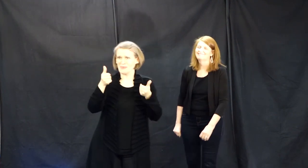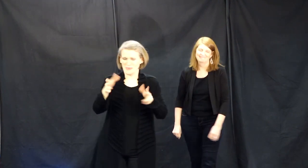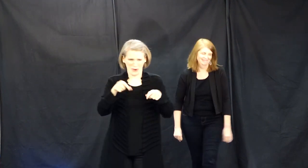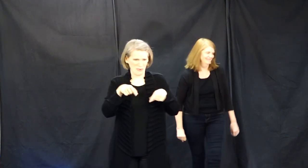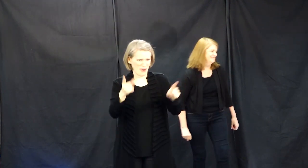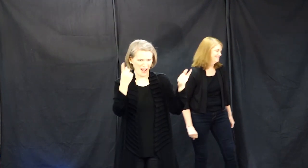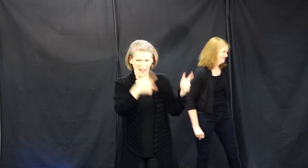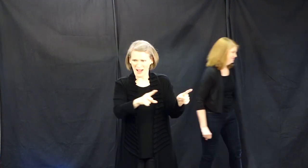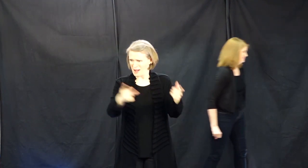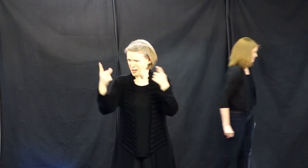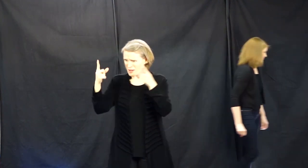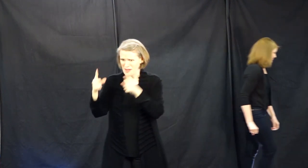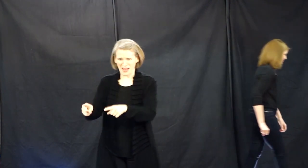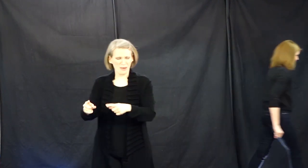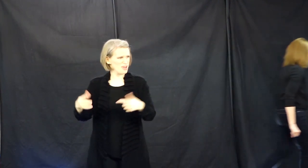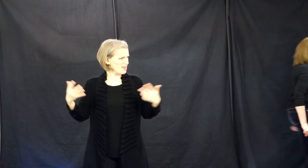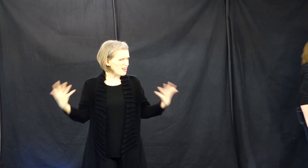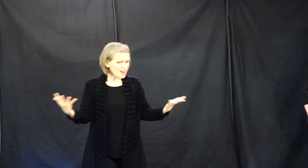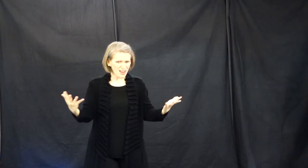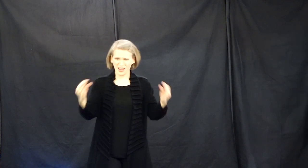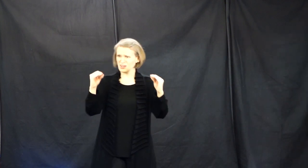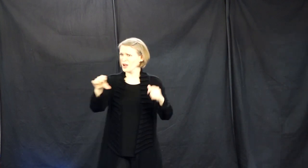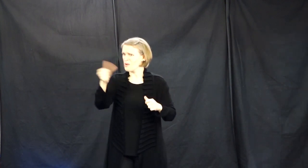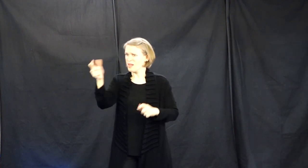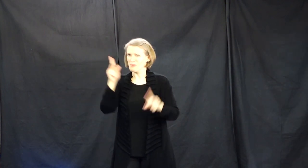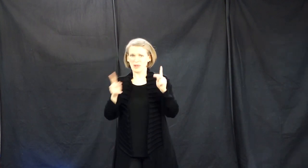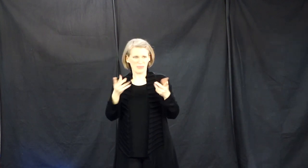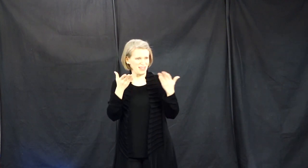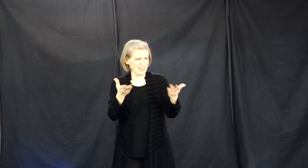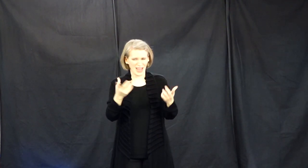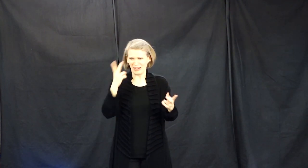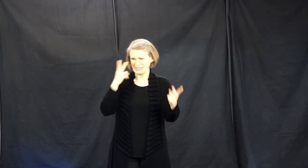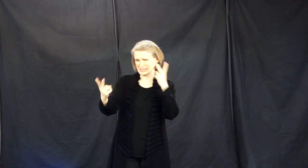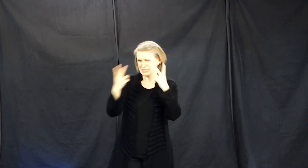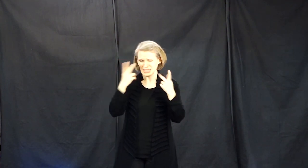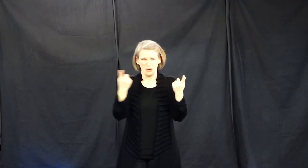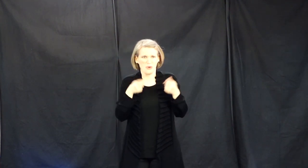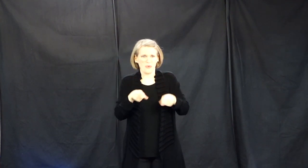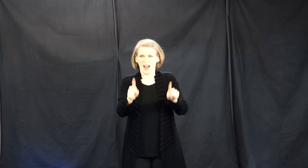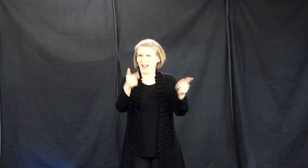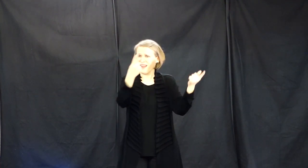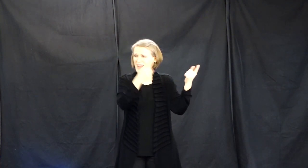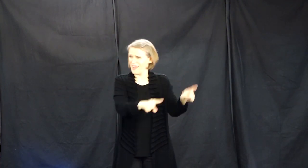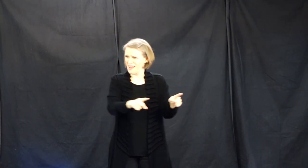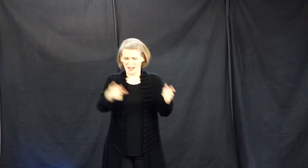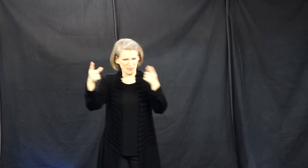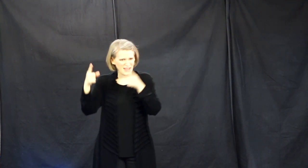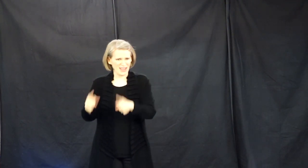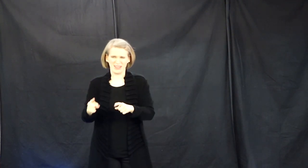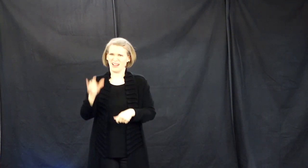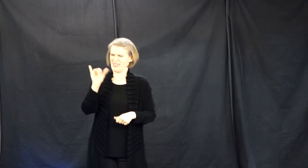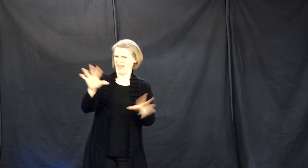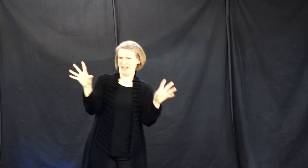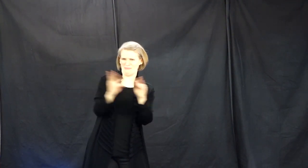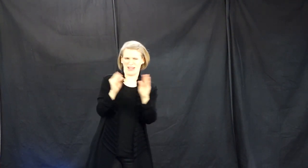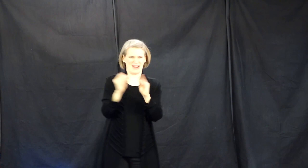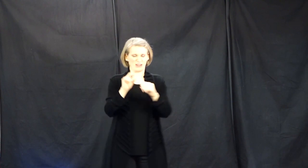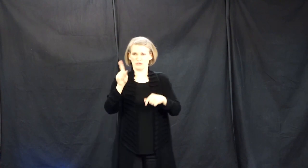it happened. The room where it happened. No one else was in the room where it happened. The room where it happened. The room where it